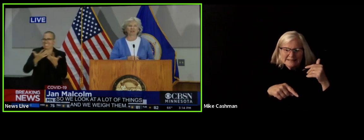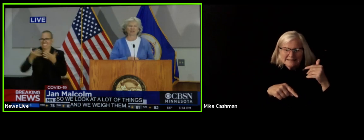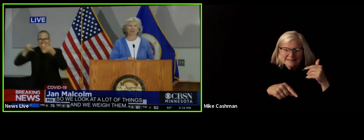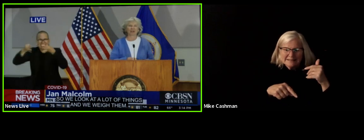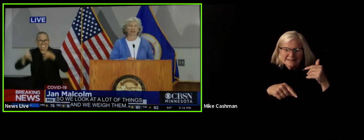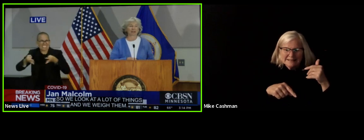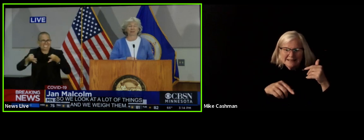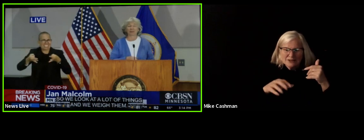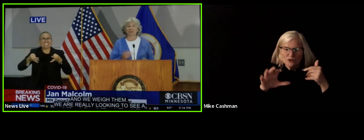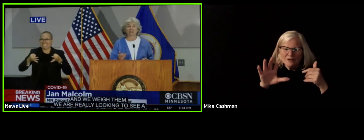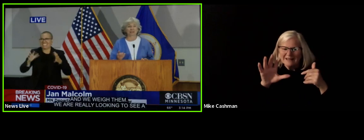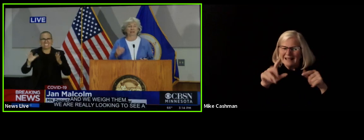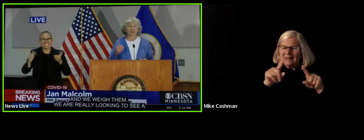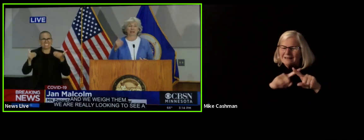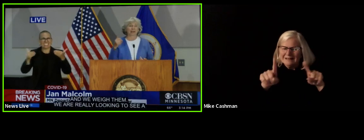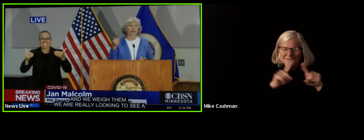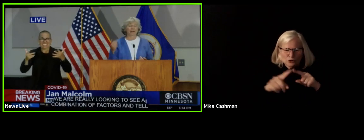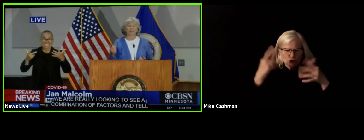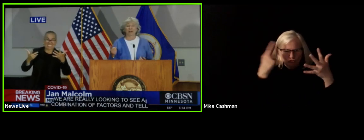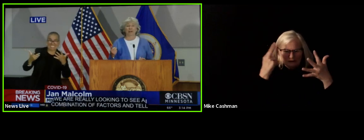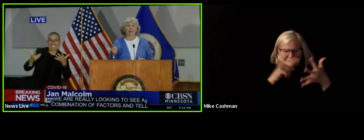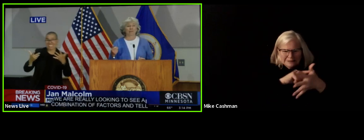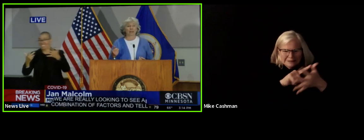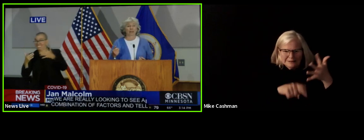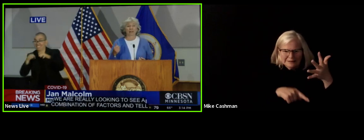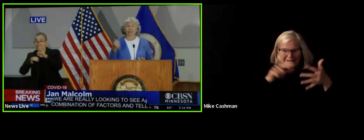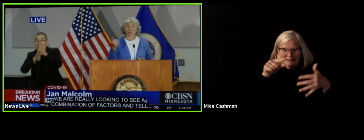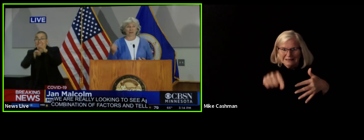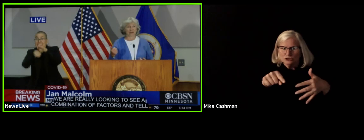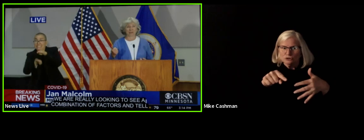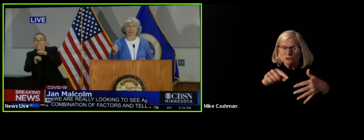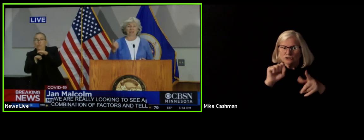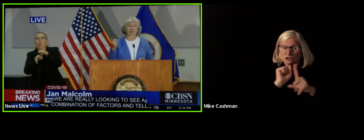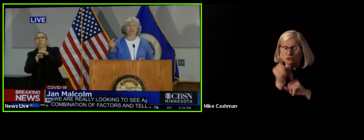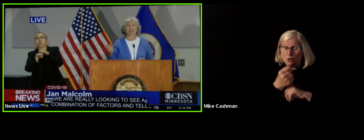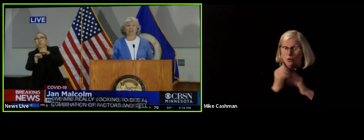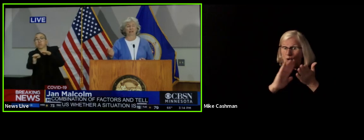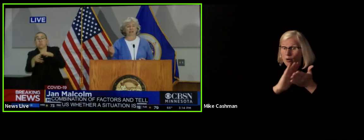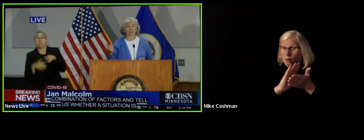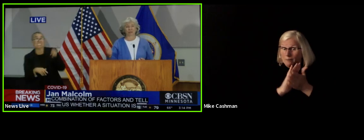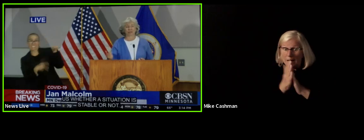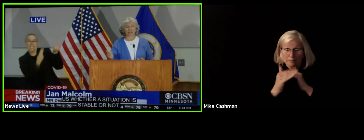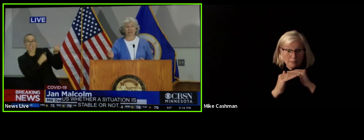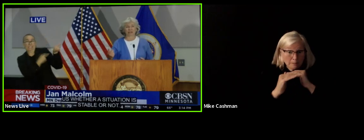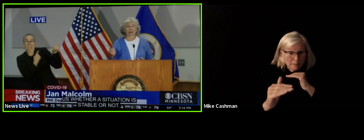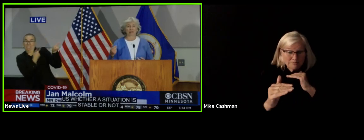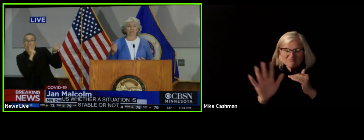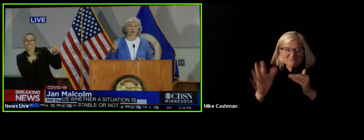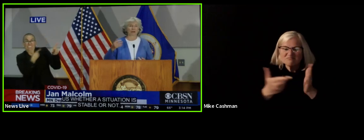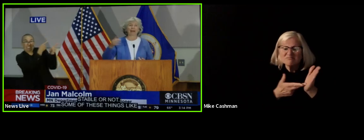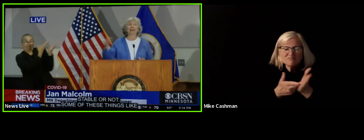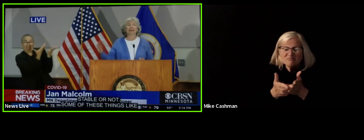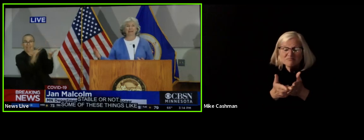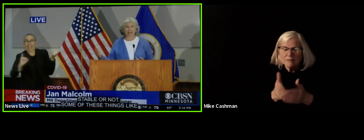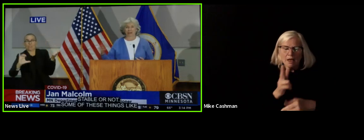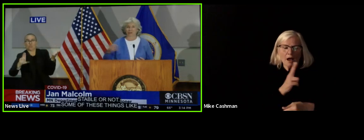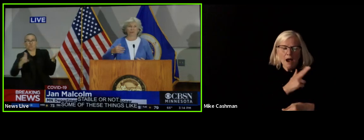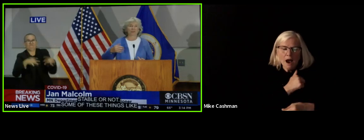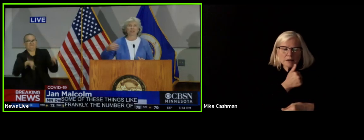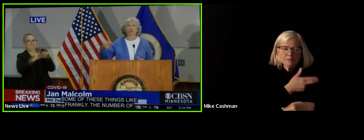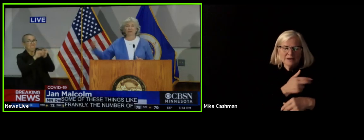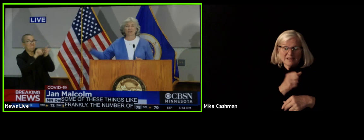is stable or not. Some of these things, like frankly, the number of hospitalizations and the numbers of deaths are lagging